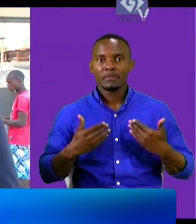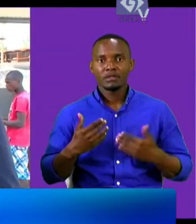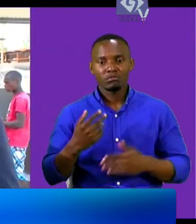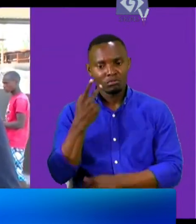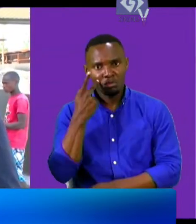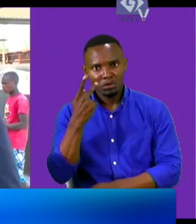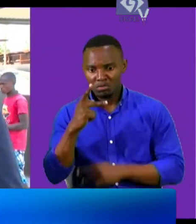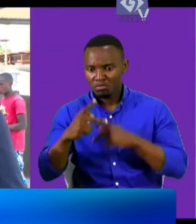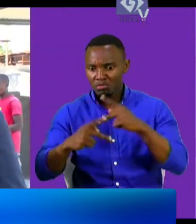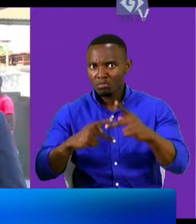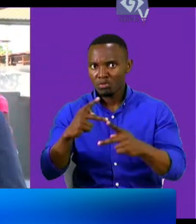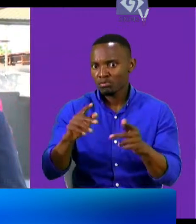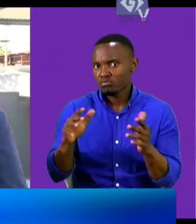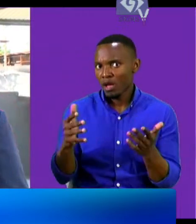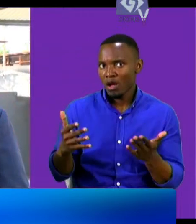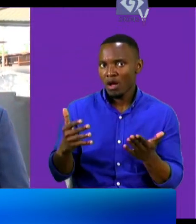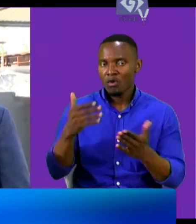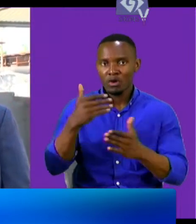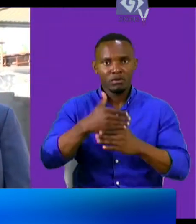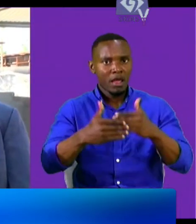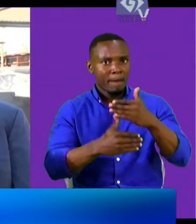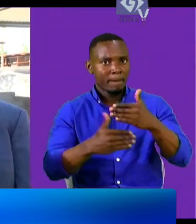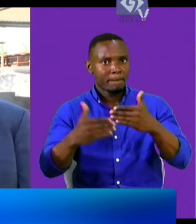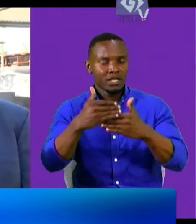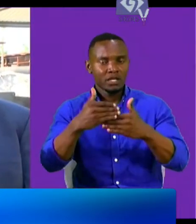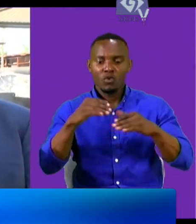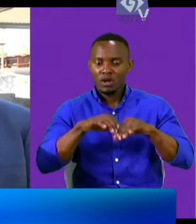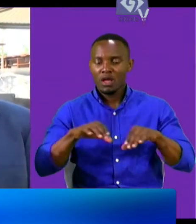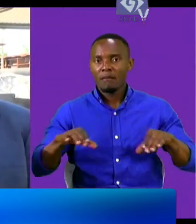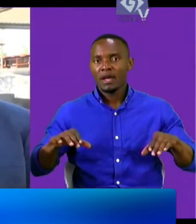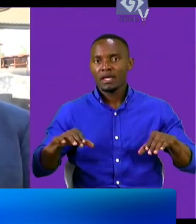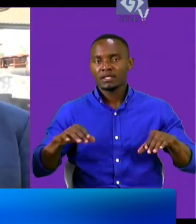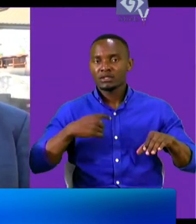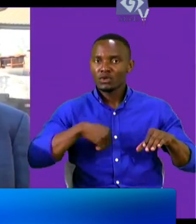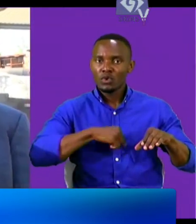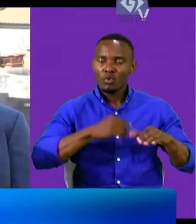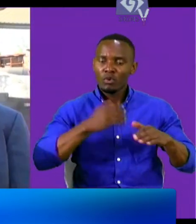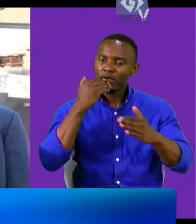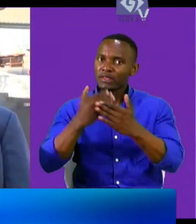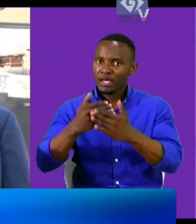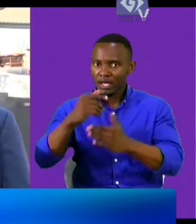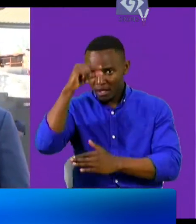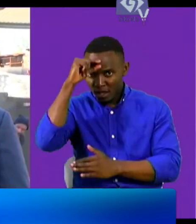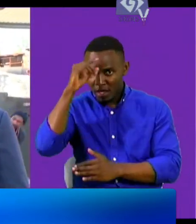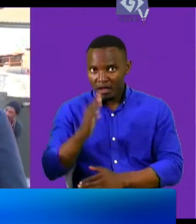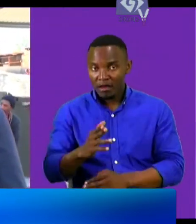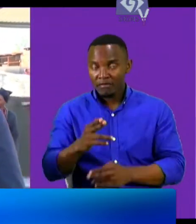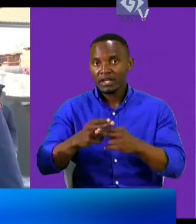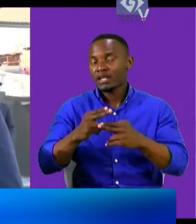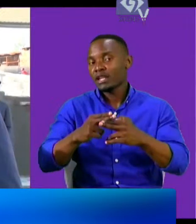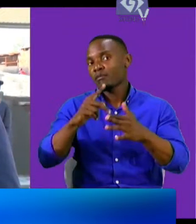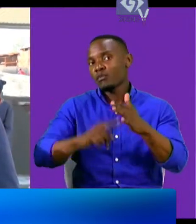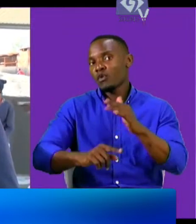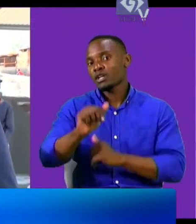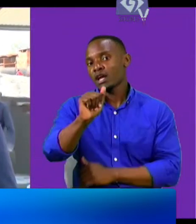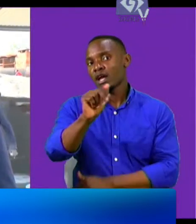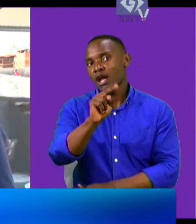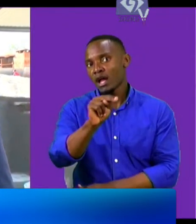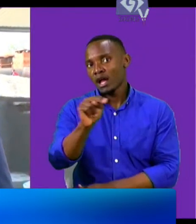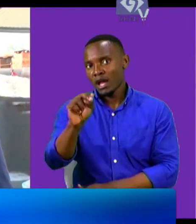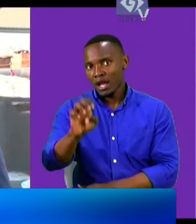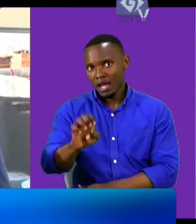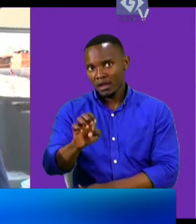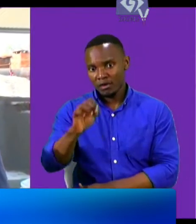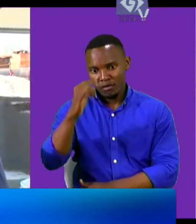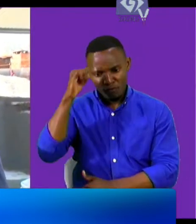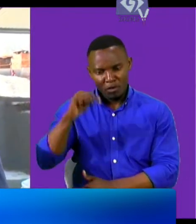of the construction of this market. We want to thank our Governor, Her Excellency Anne Waiguru, for this great effort